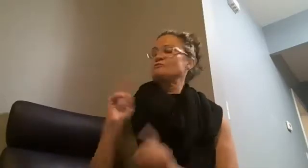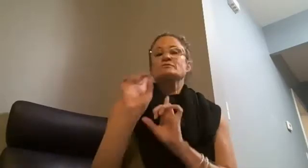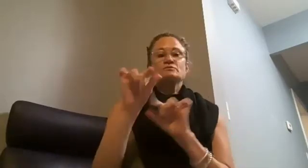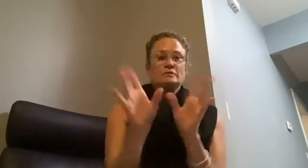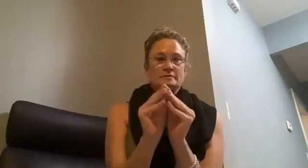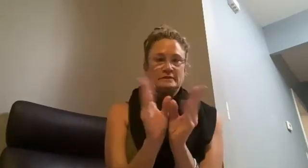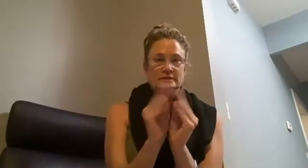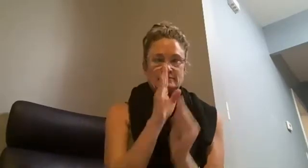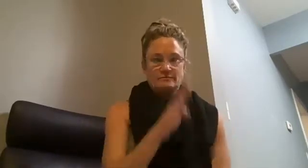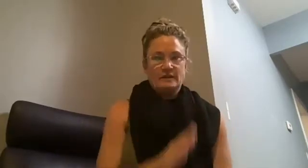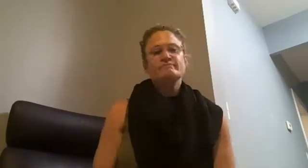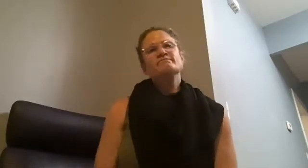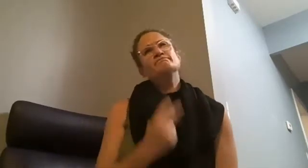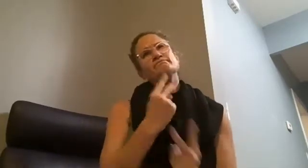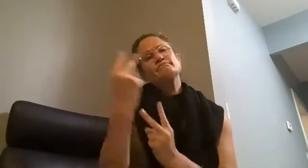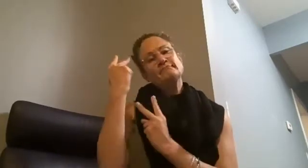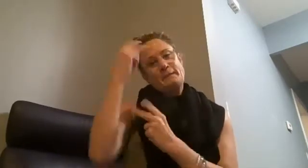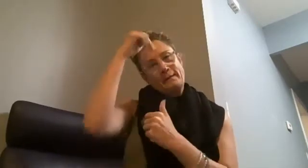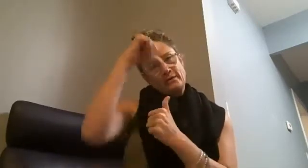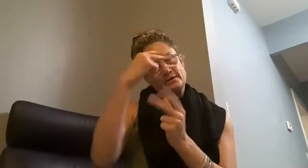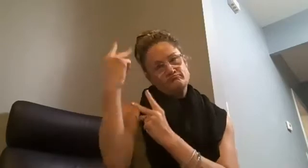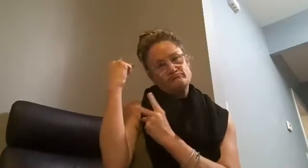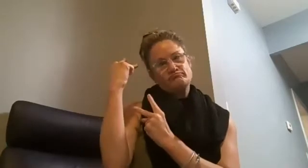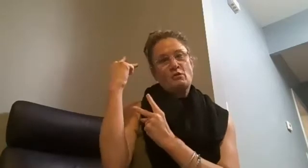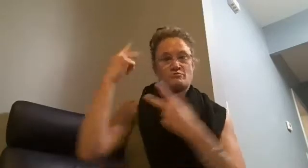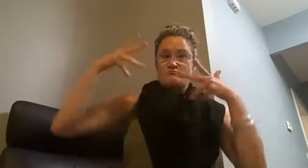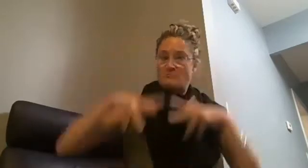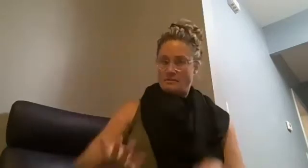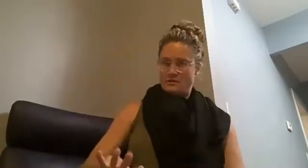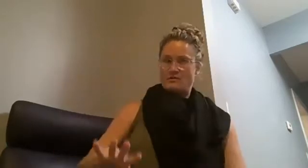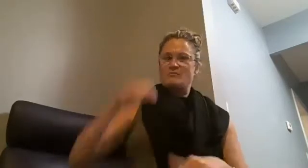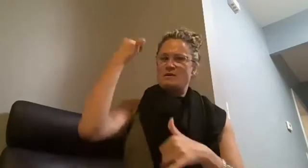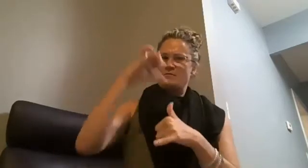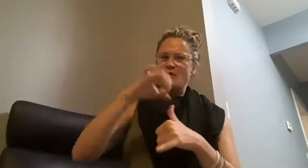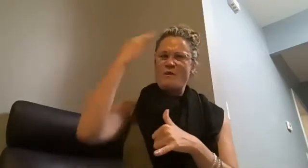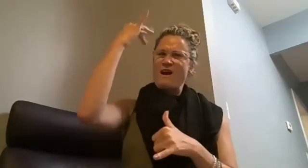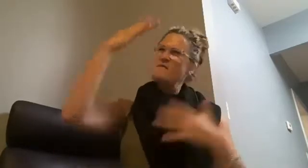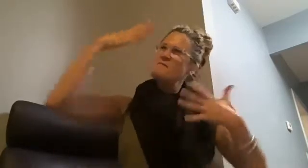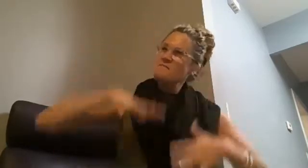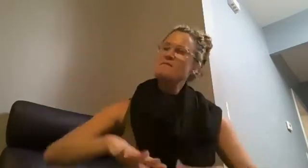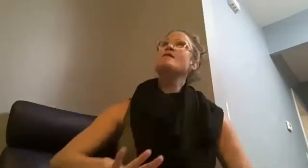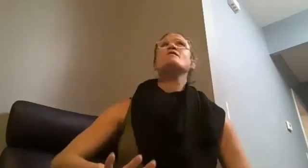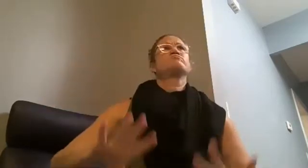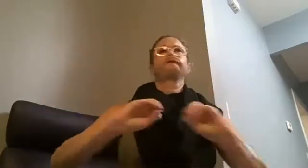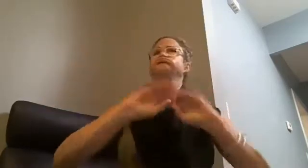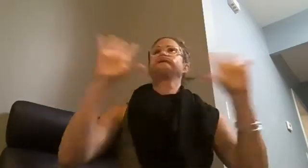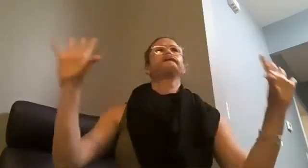couple memories. One of them being what I was wearing. I don't know why I know that, but I can remember with vivid detail exactly what I was